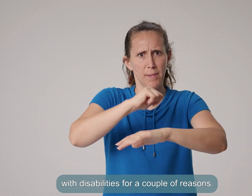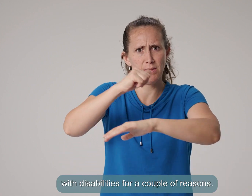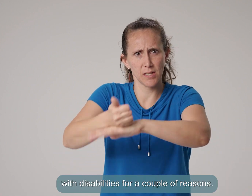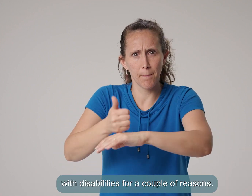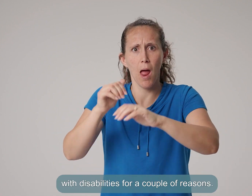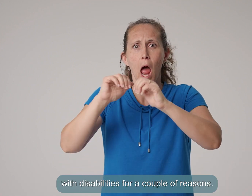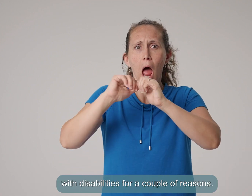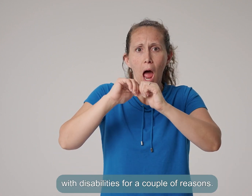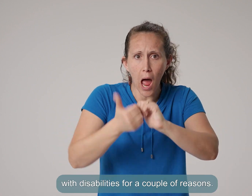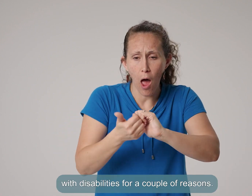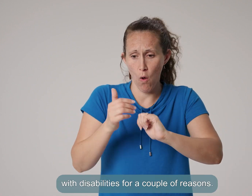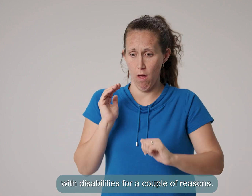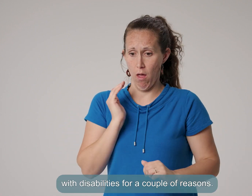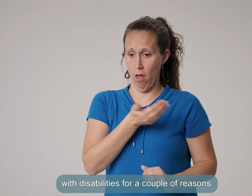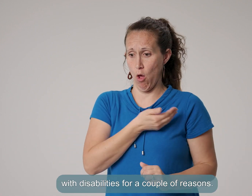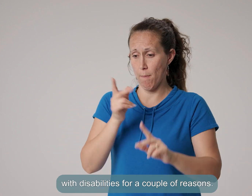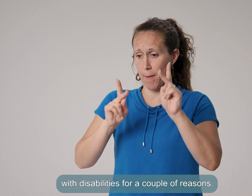with disabilities for a couple of reasons.